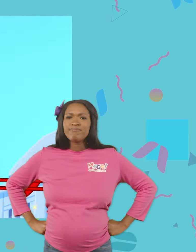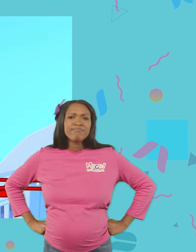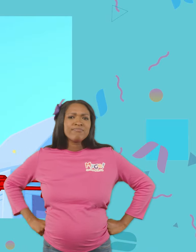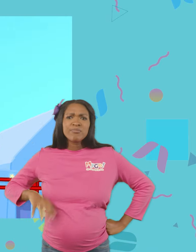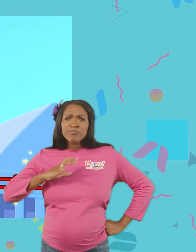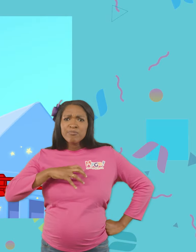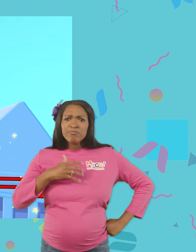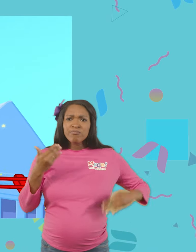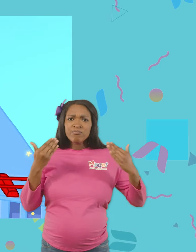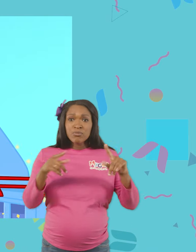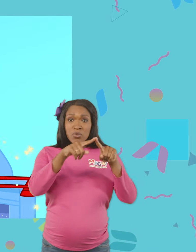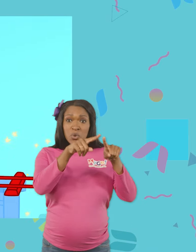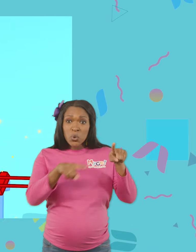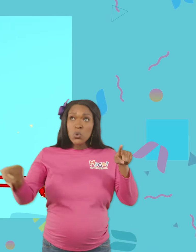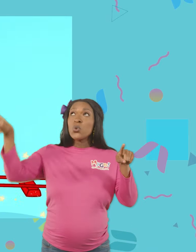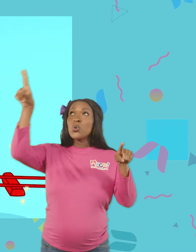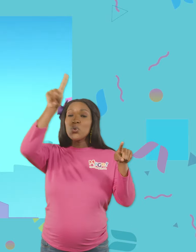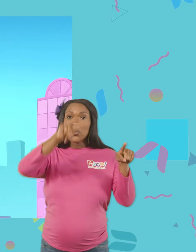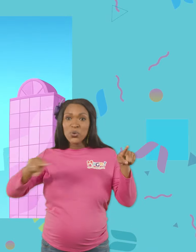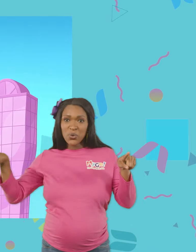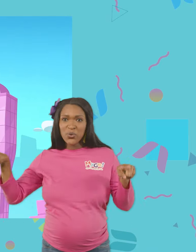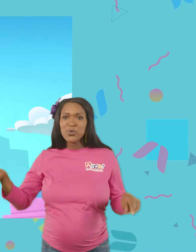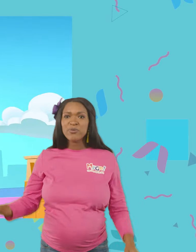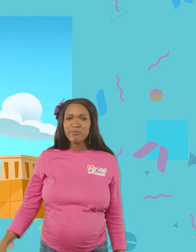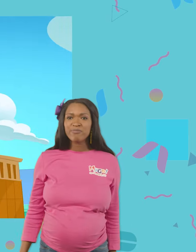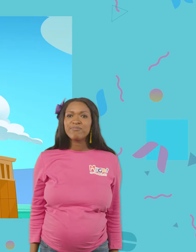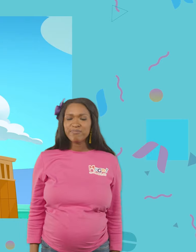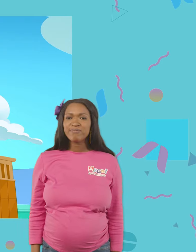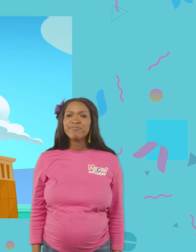Morphle, morph the train tracks into a looping.